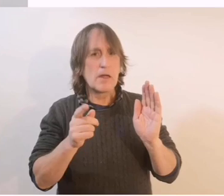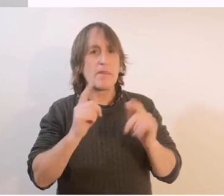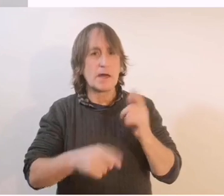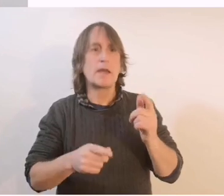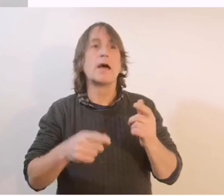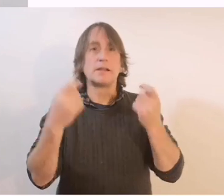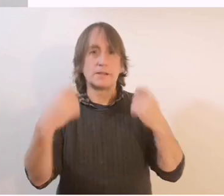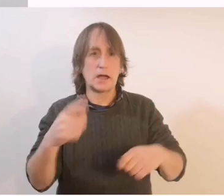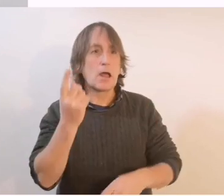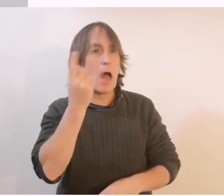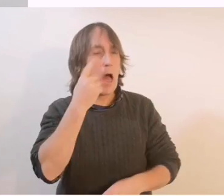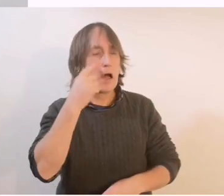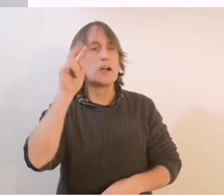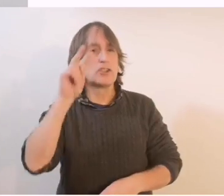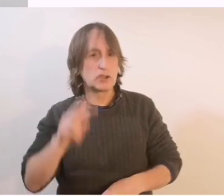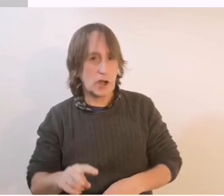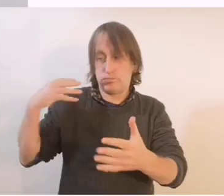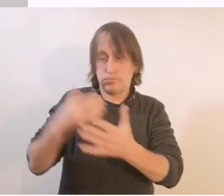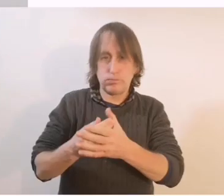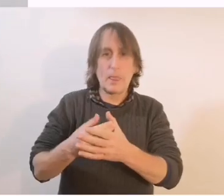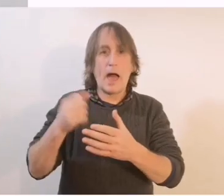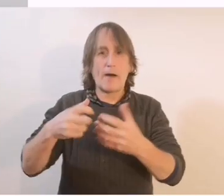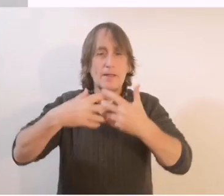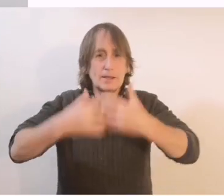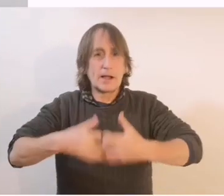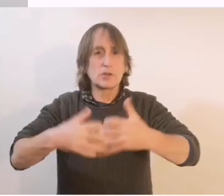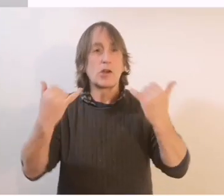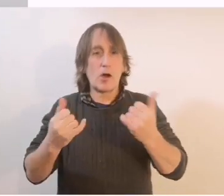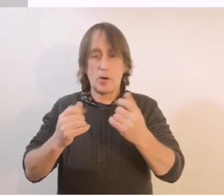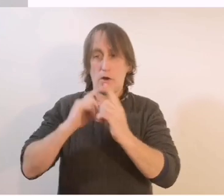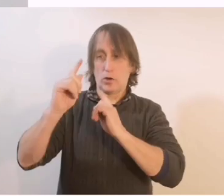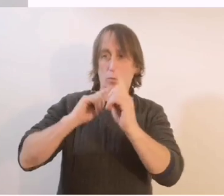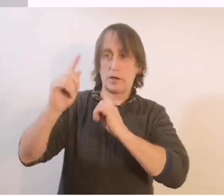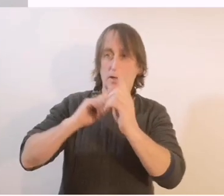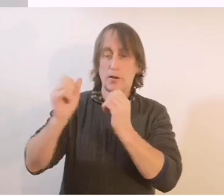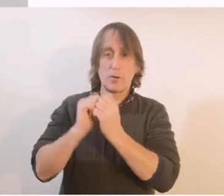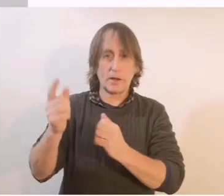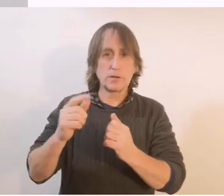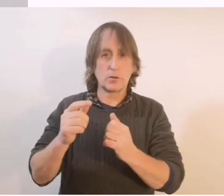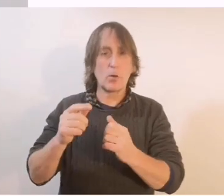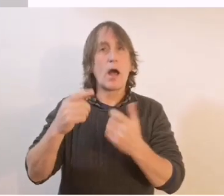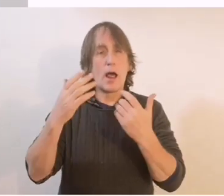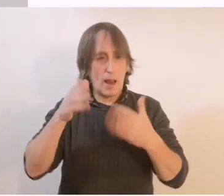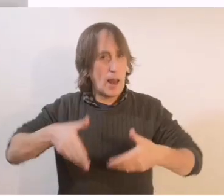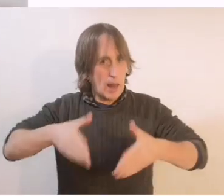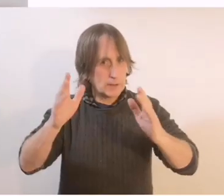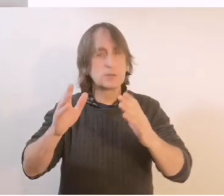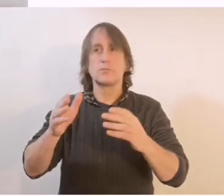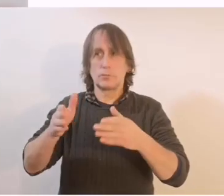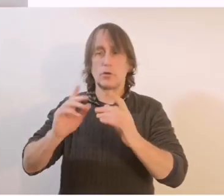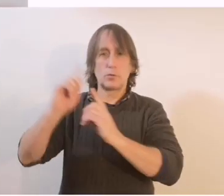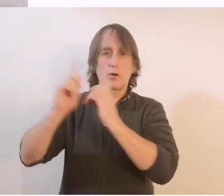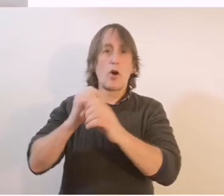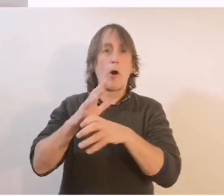is the fact, then test to check. We have the technology now to communicate with this, so let's communicate with it. All